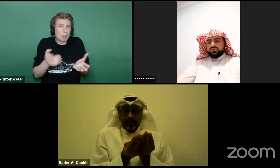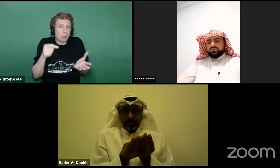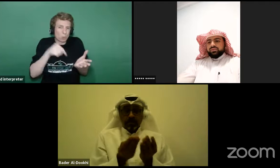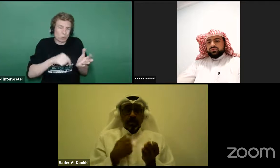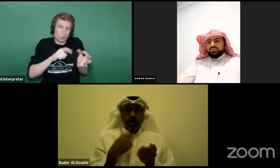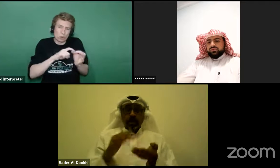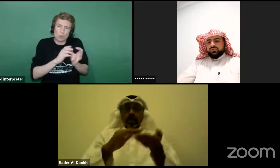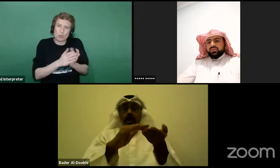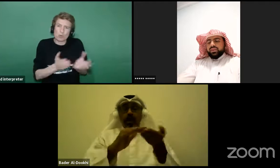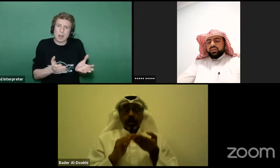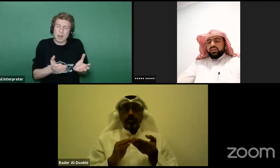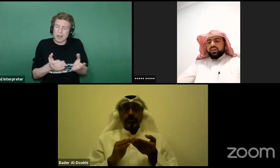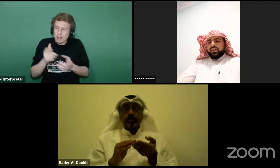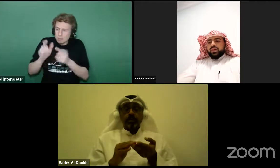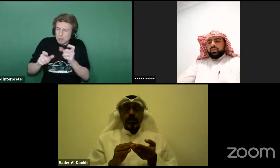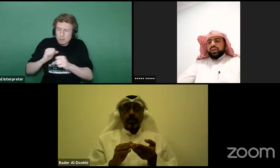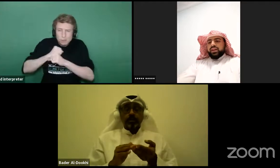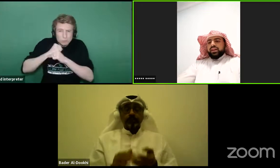the righteous.